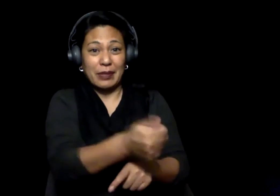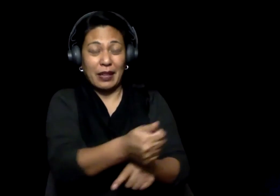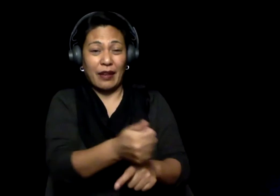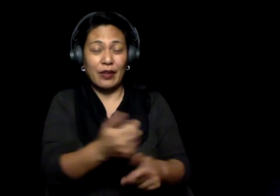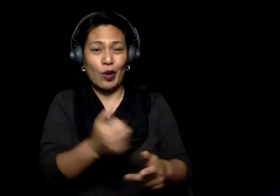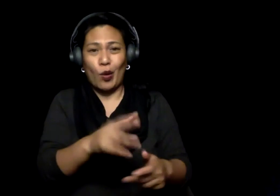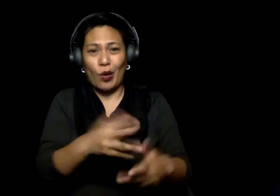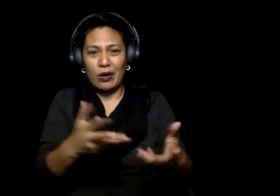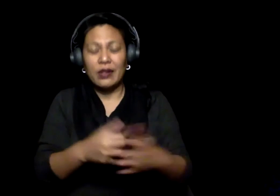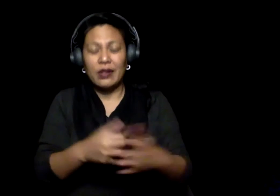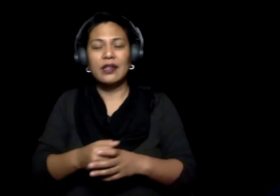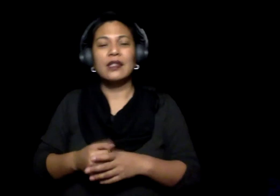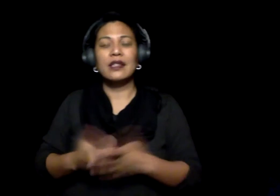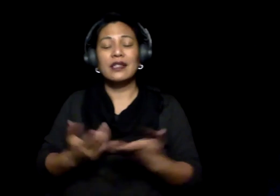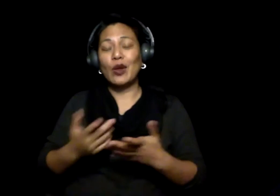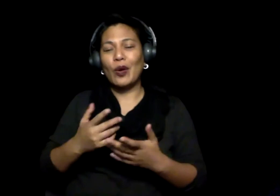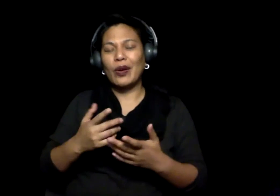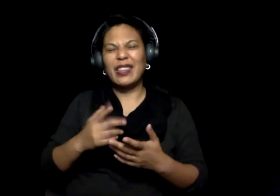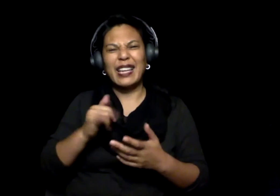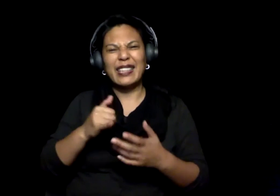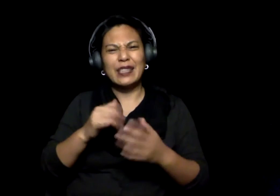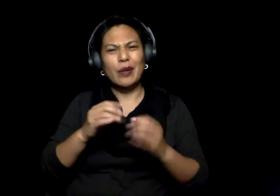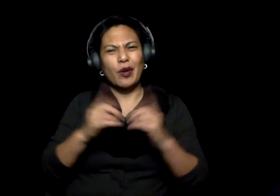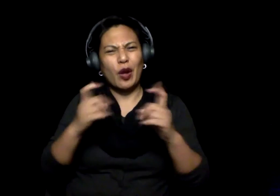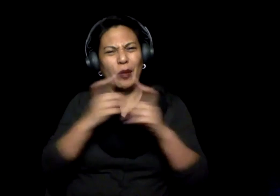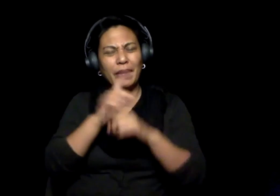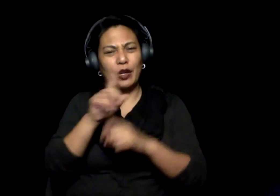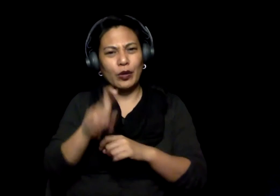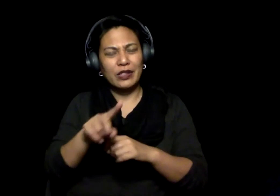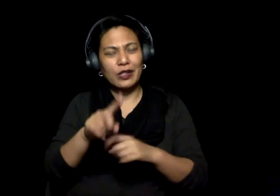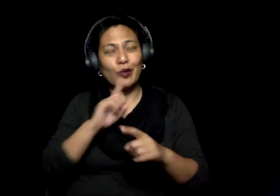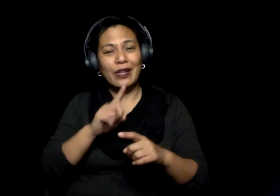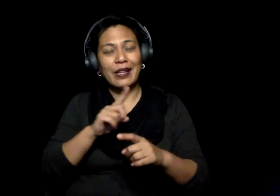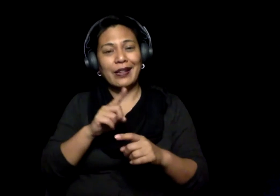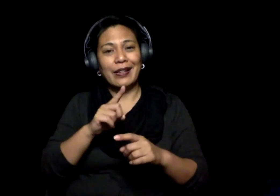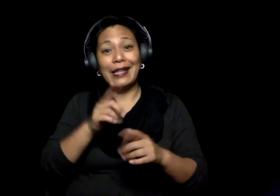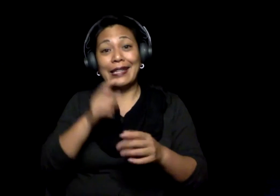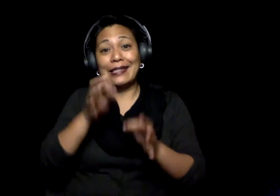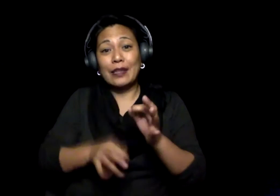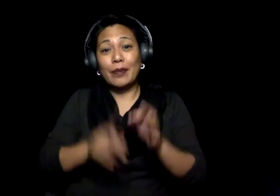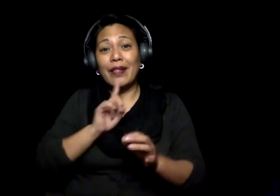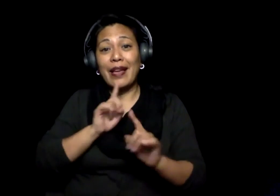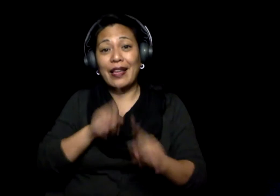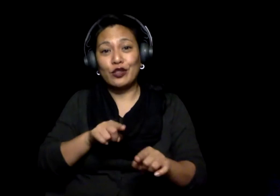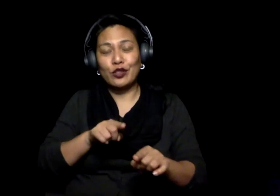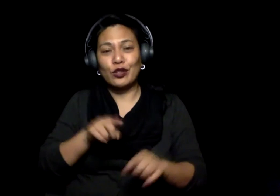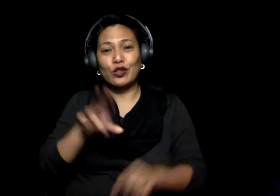mean, the straightforward answer is kind of no, because capital